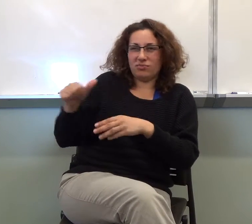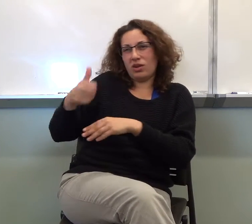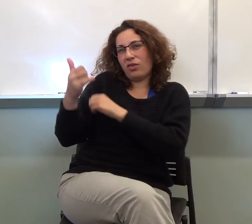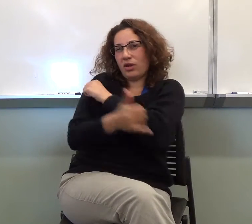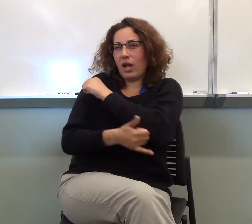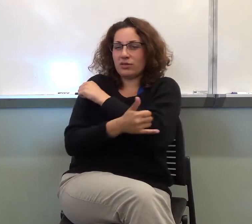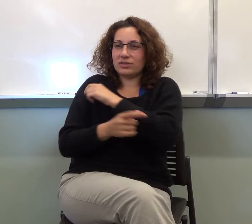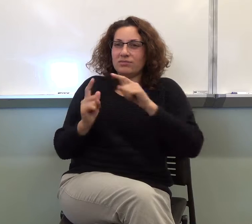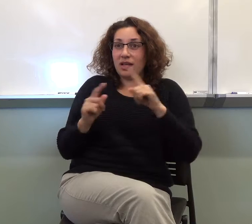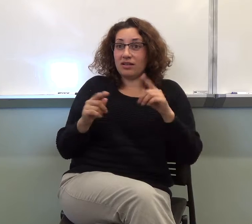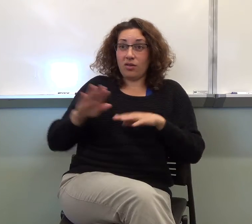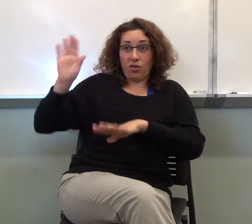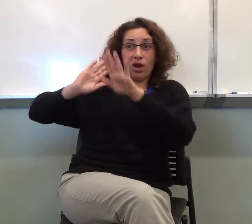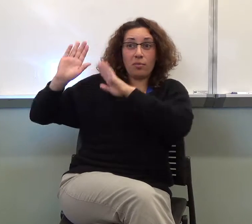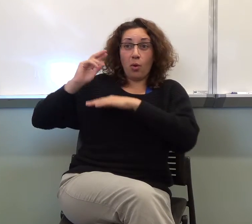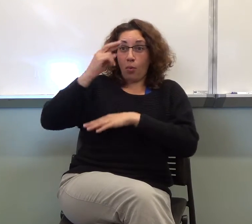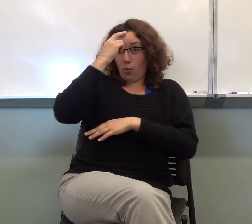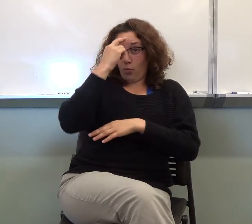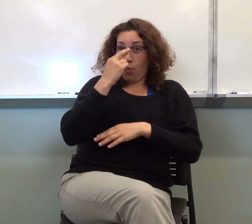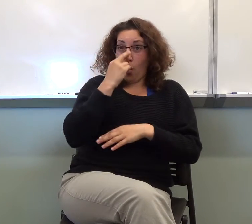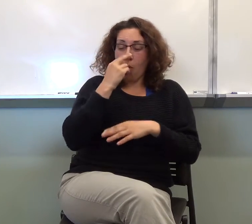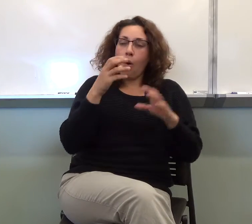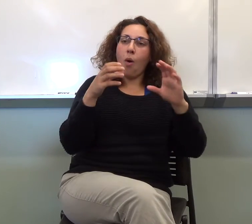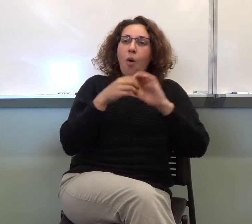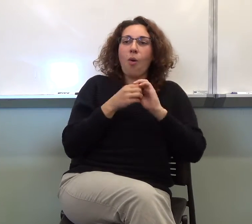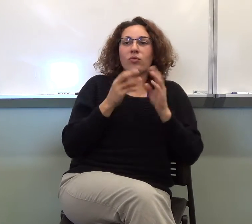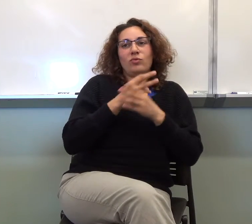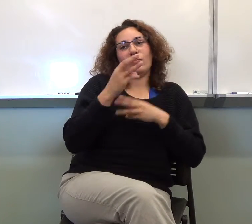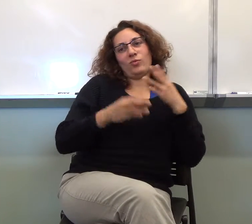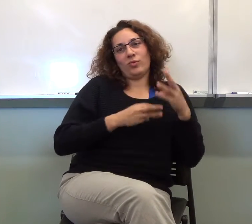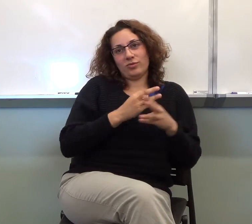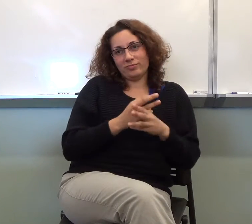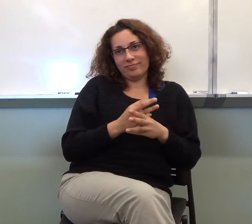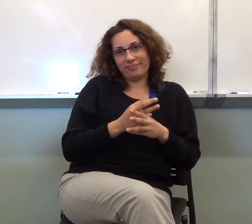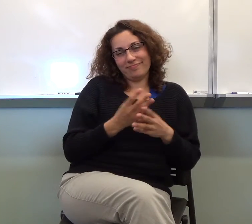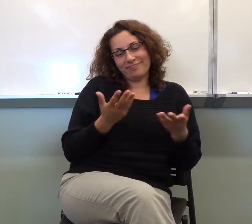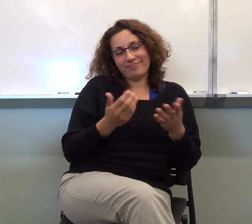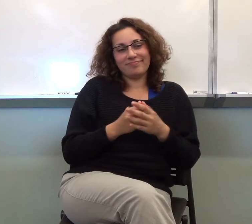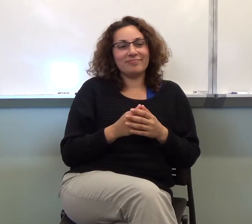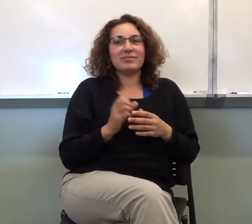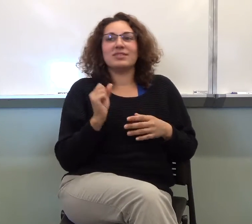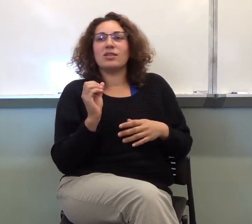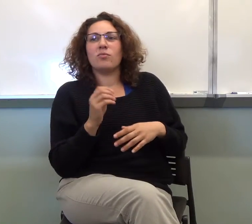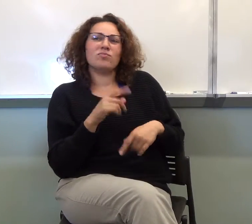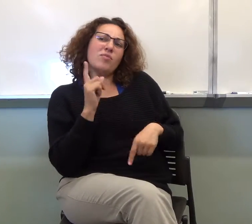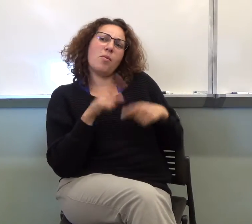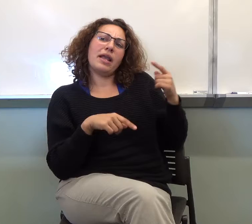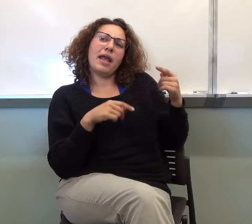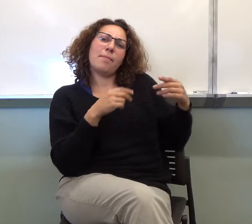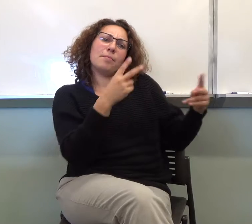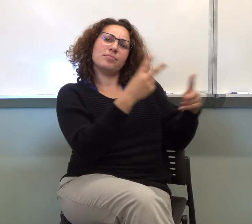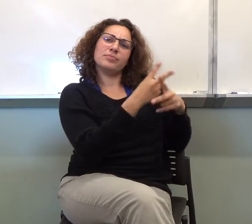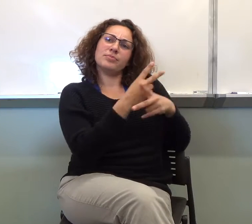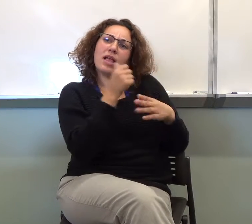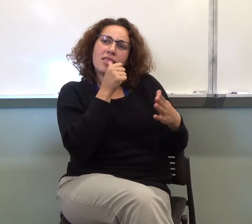anywhere. All right, but we can't do that. So we have to put in the number which corresponds to that letter, which is up above there on